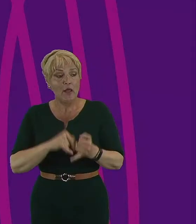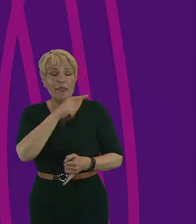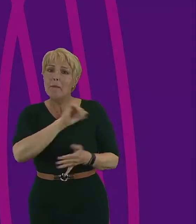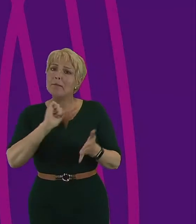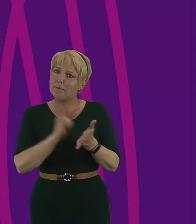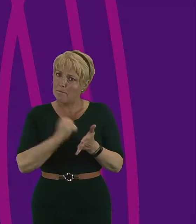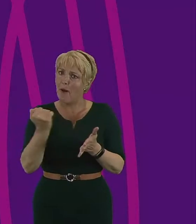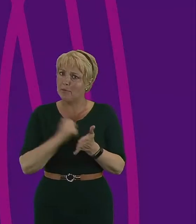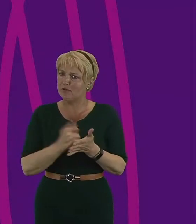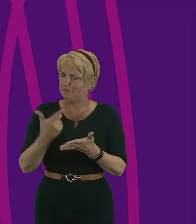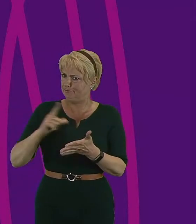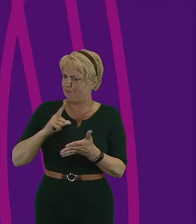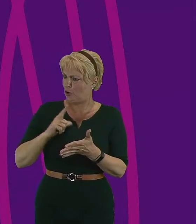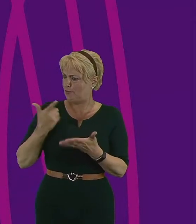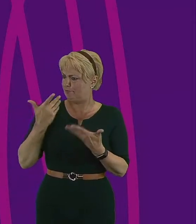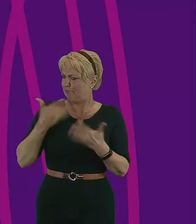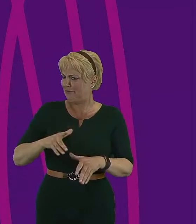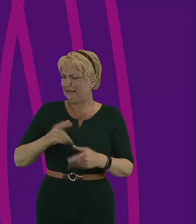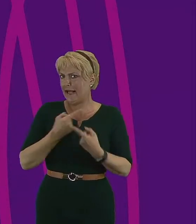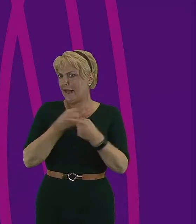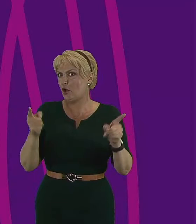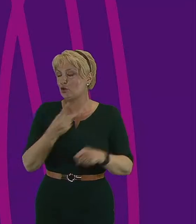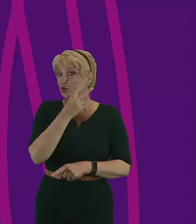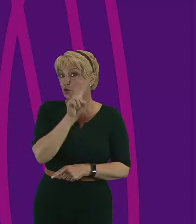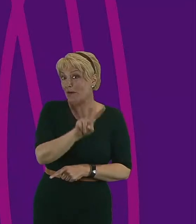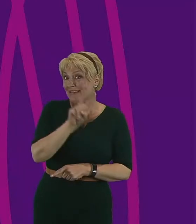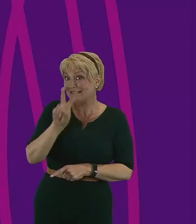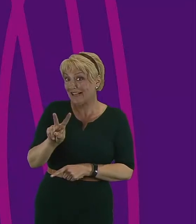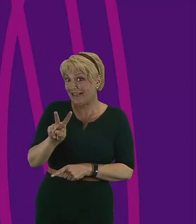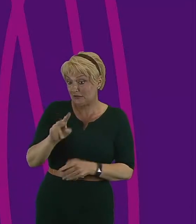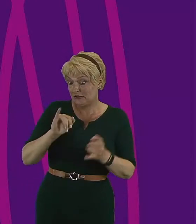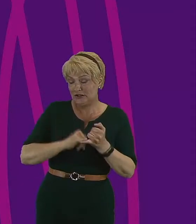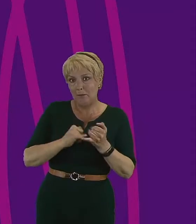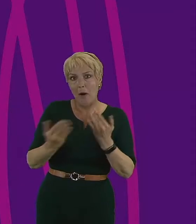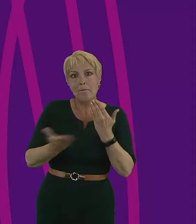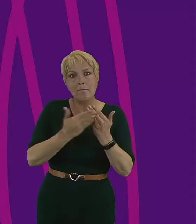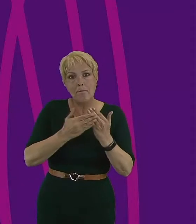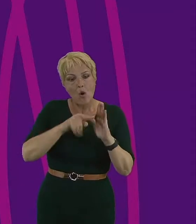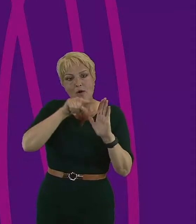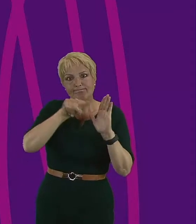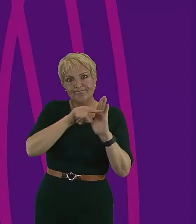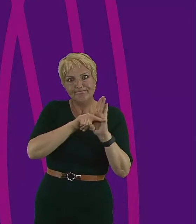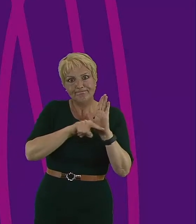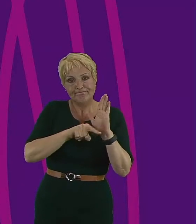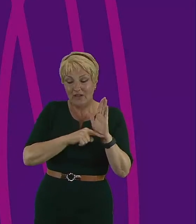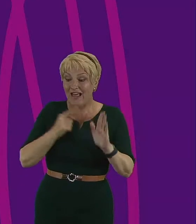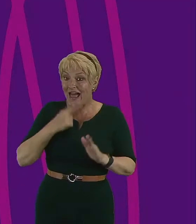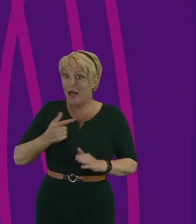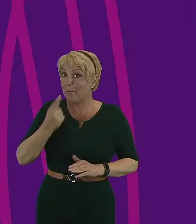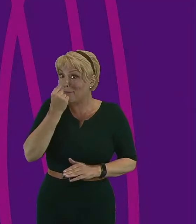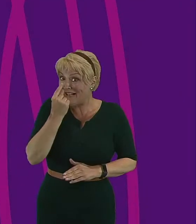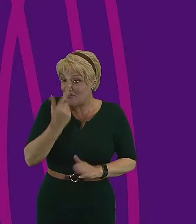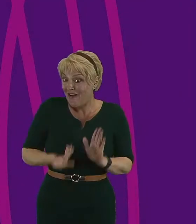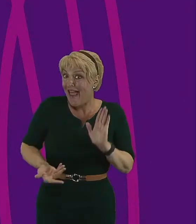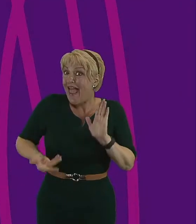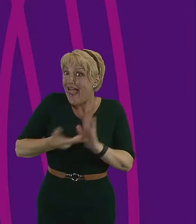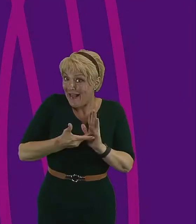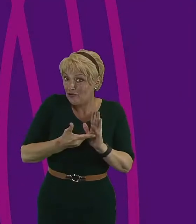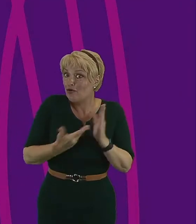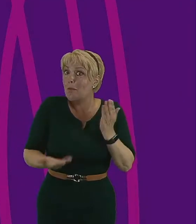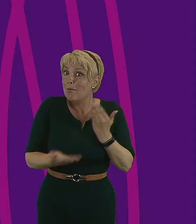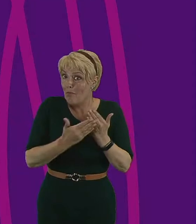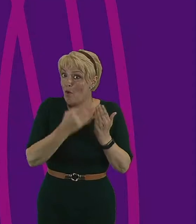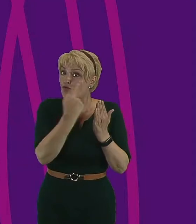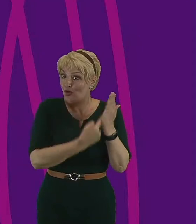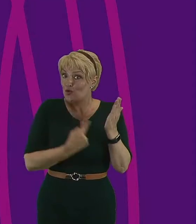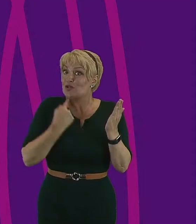further restrictions which were announced on the 22nd of September, with potential additional measures coming tomorrow, which will doubtless raise a number of